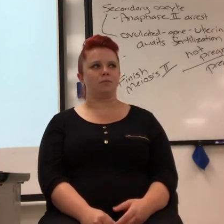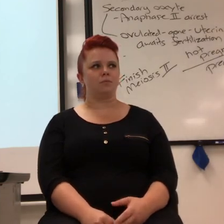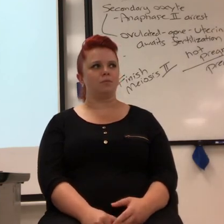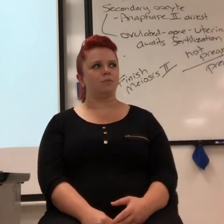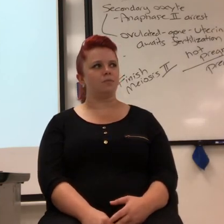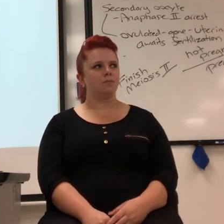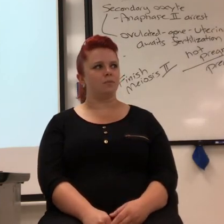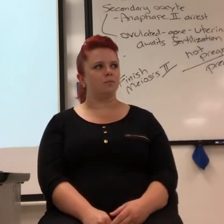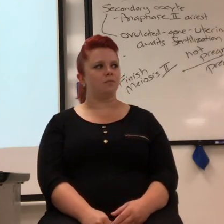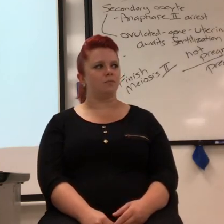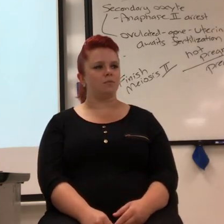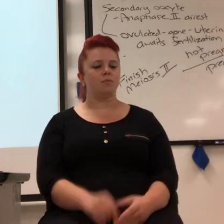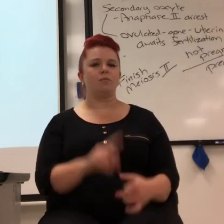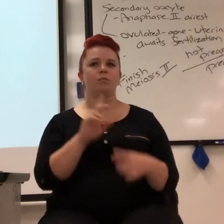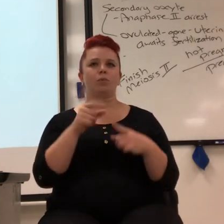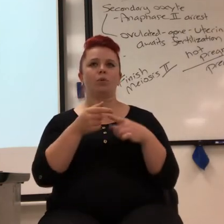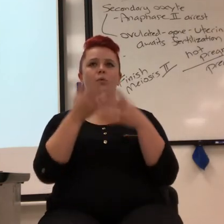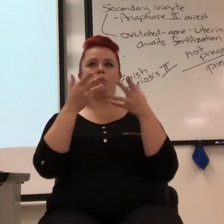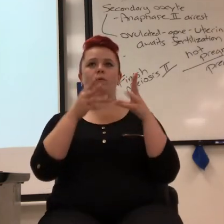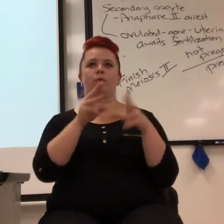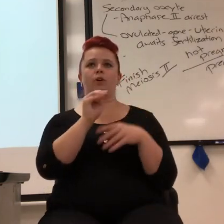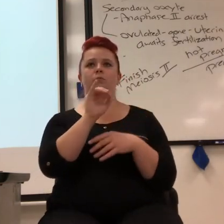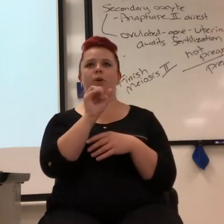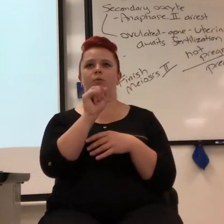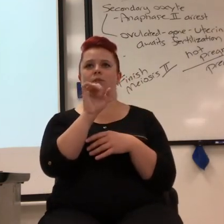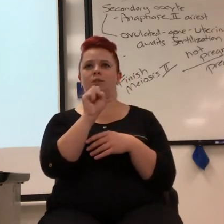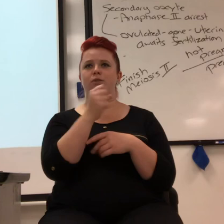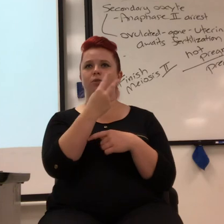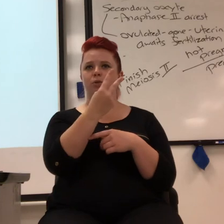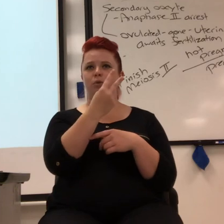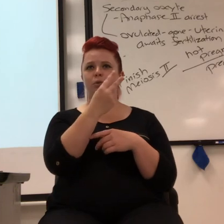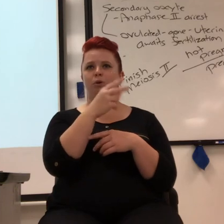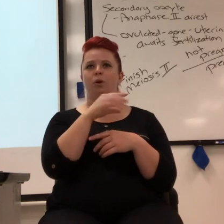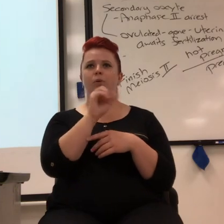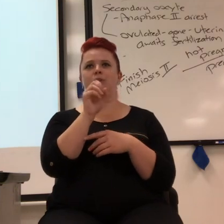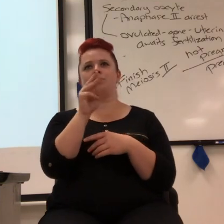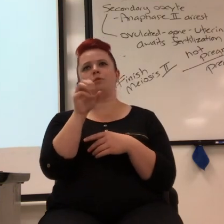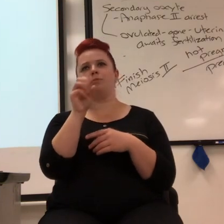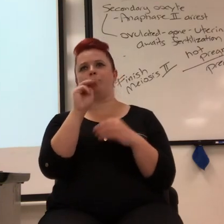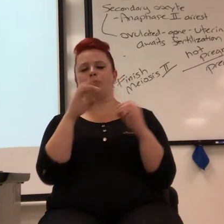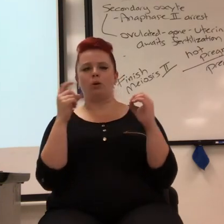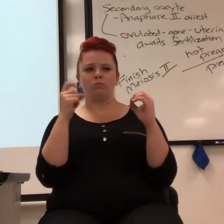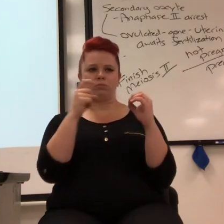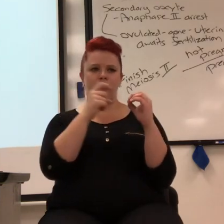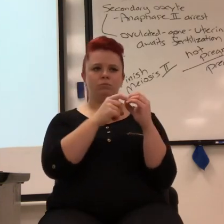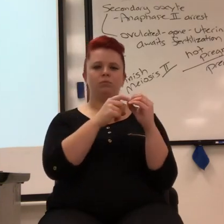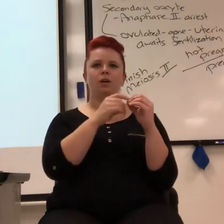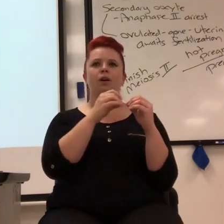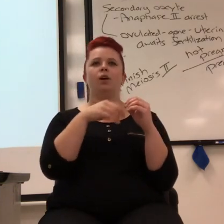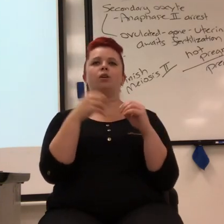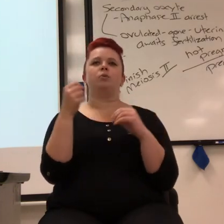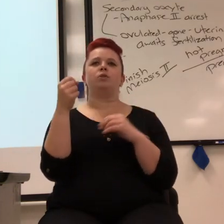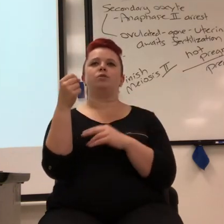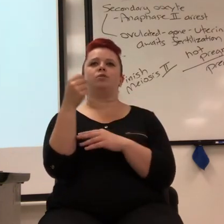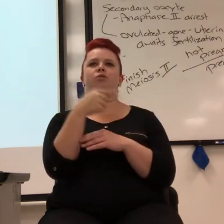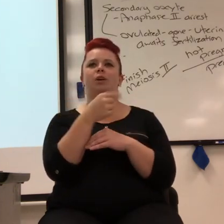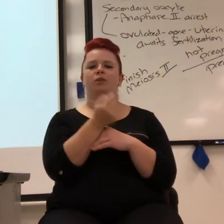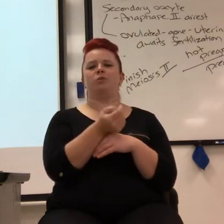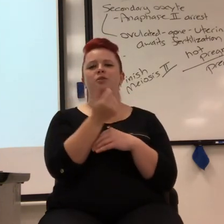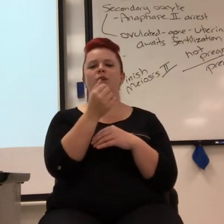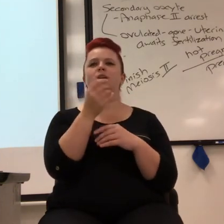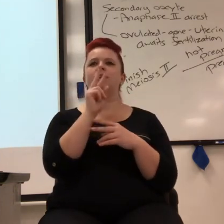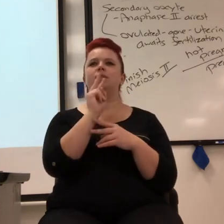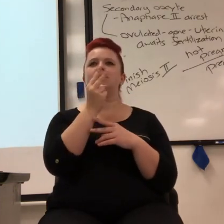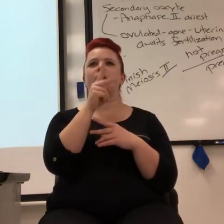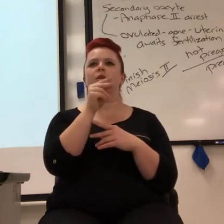2. Okay, when you finish meiosis 2, when the sperm arrives, you eject a second polar body.